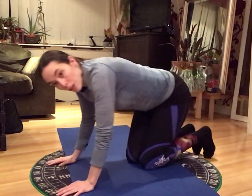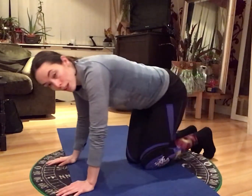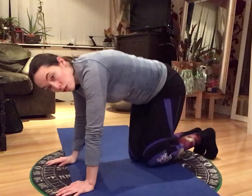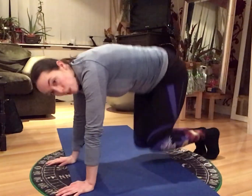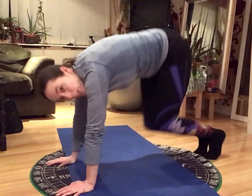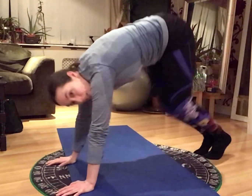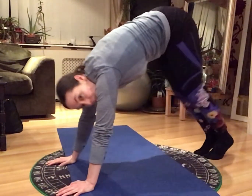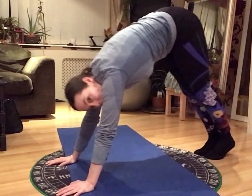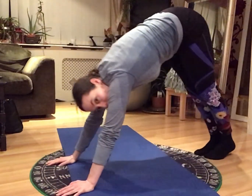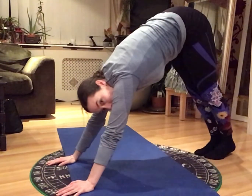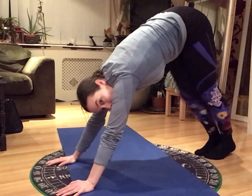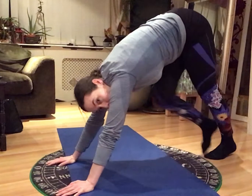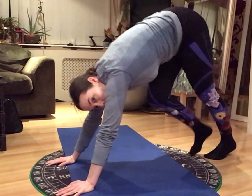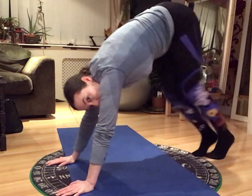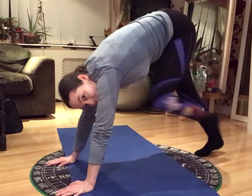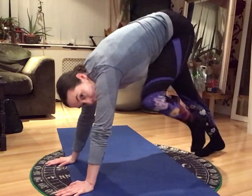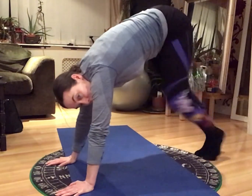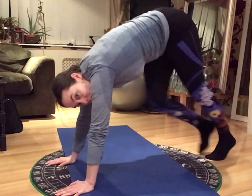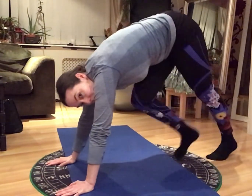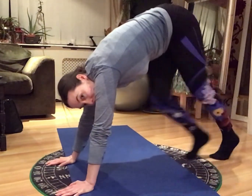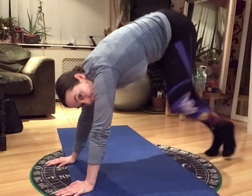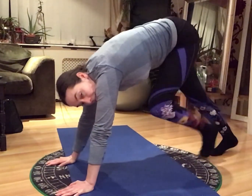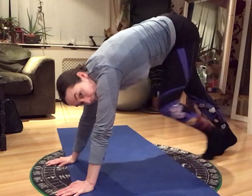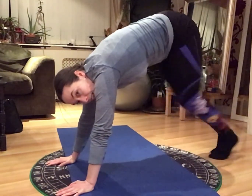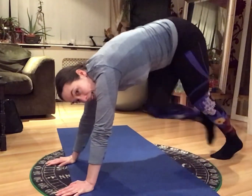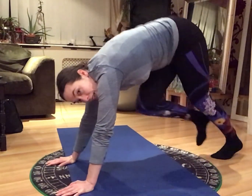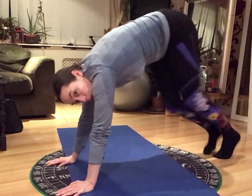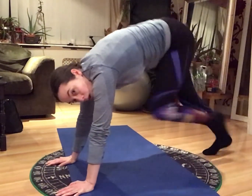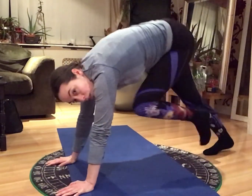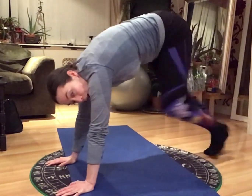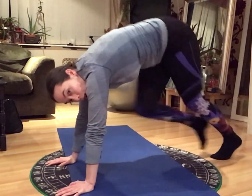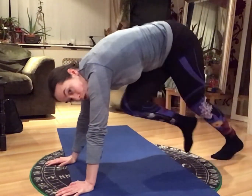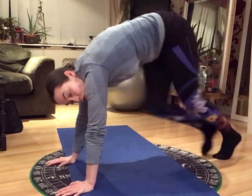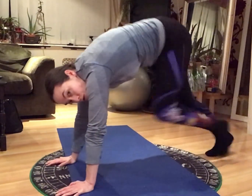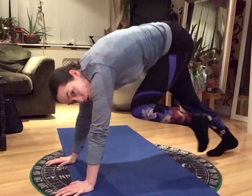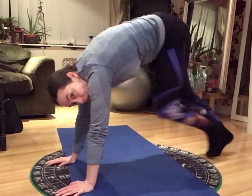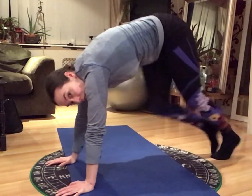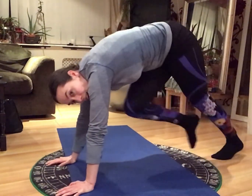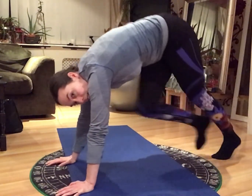this race wasn't just digging, he was running